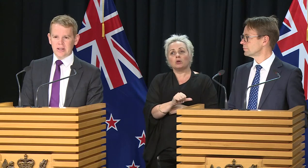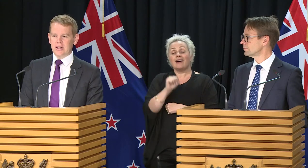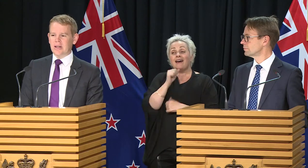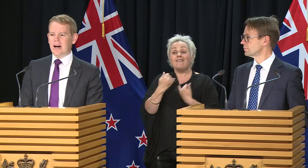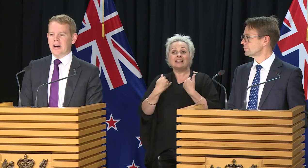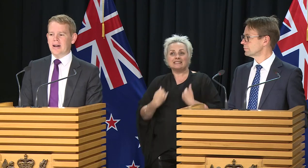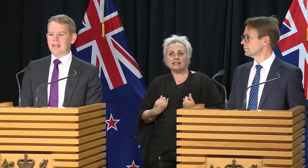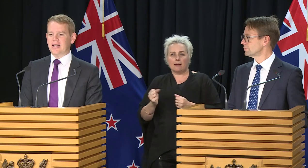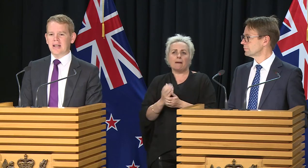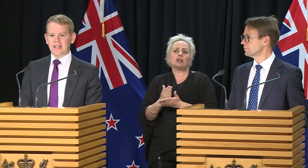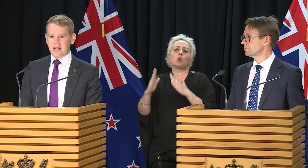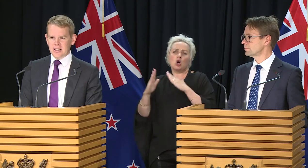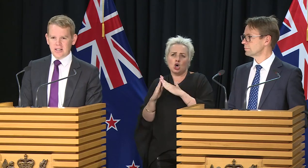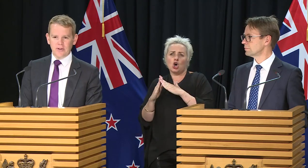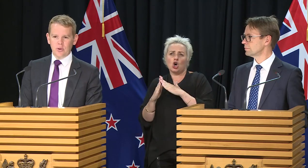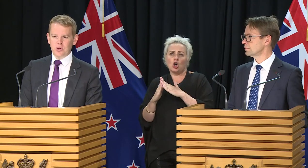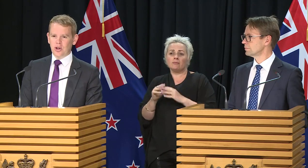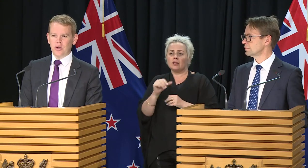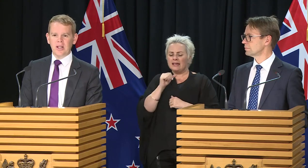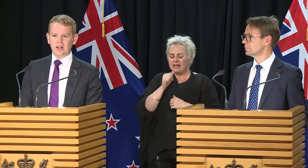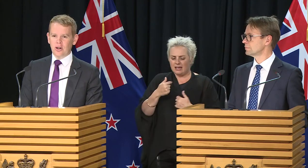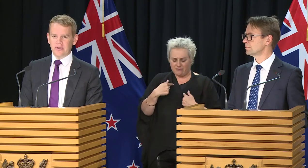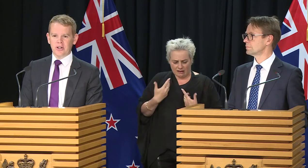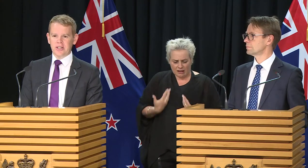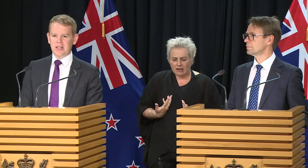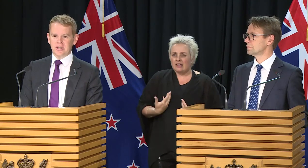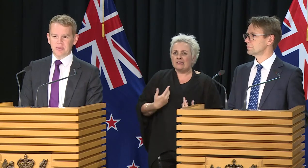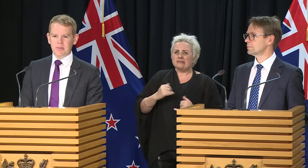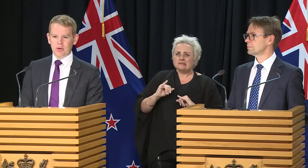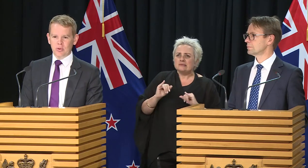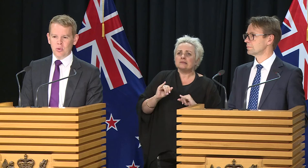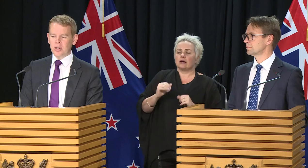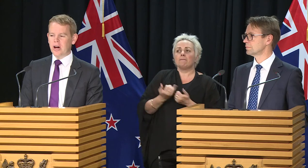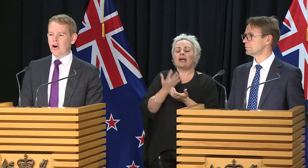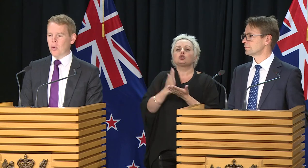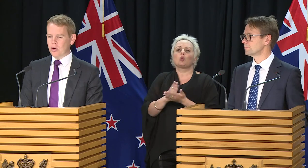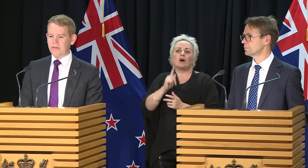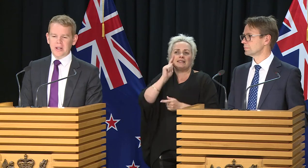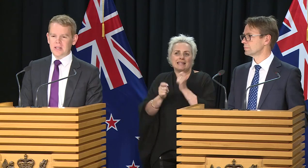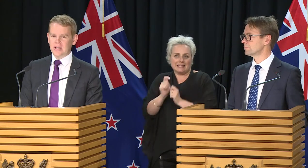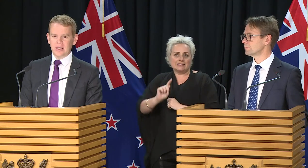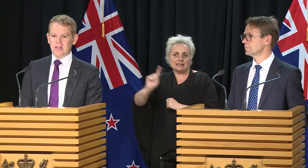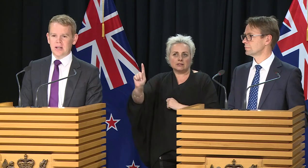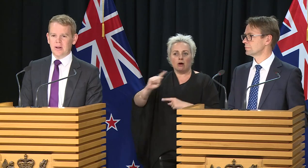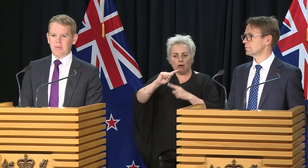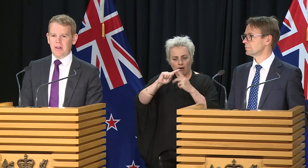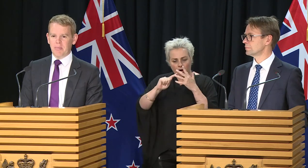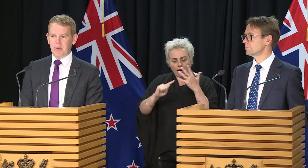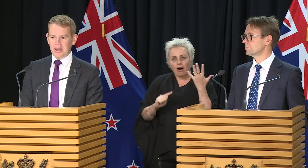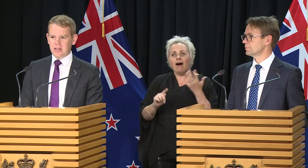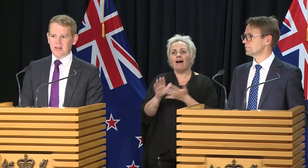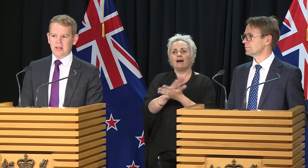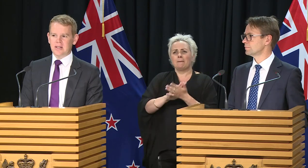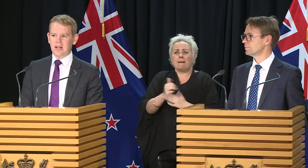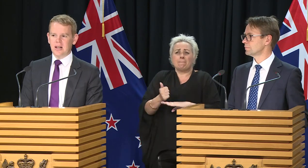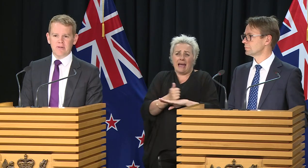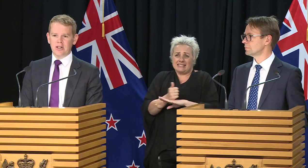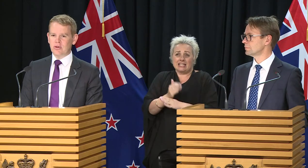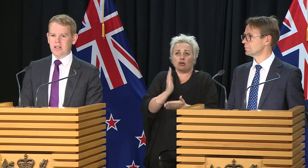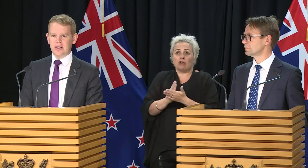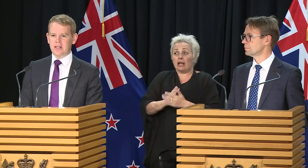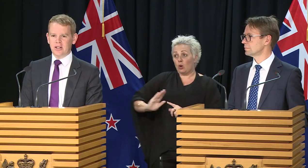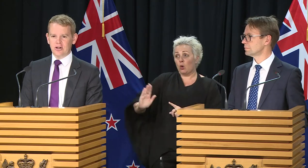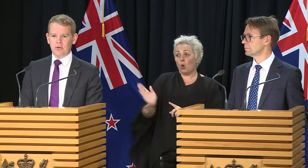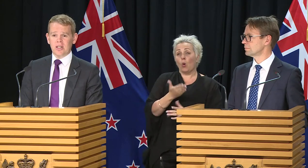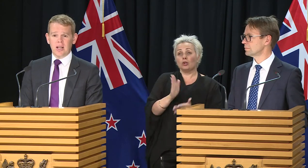you're sick, getting a test if you show any COVID-19 symptoms at all of these things are the basic things that every